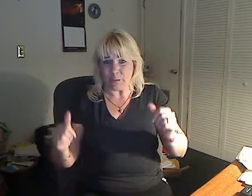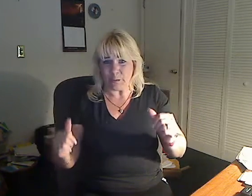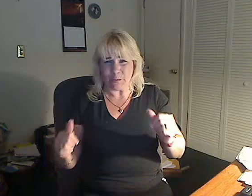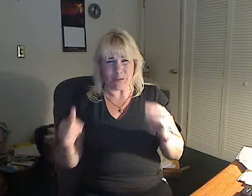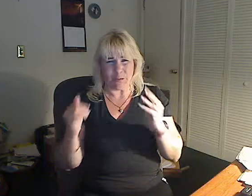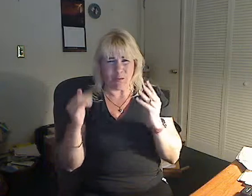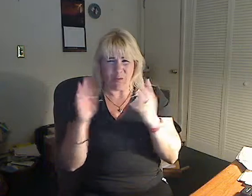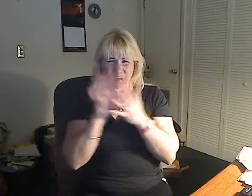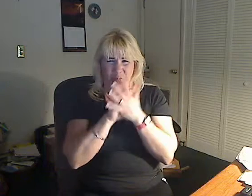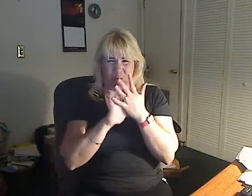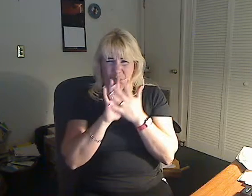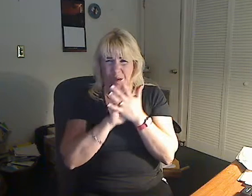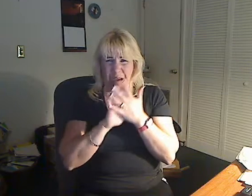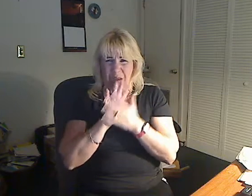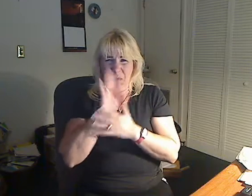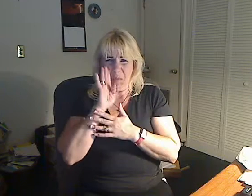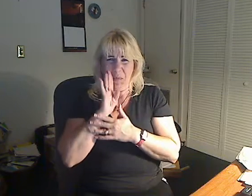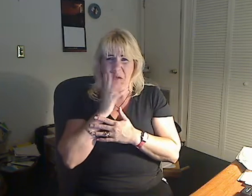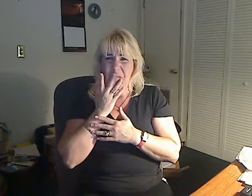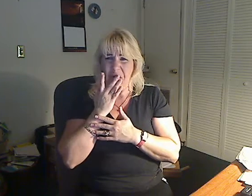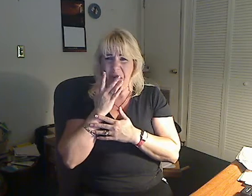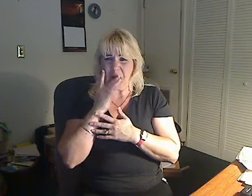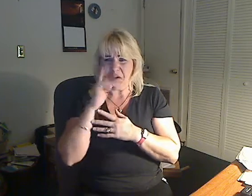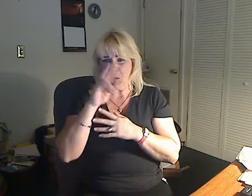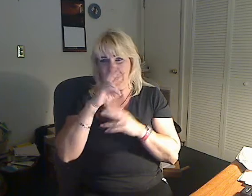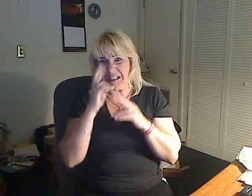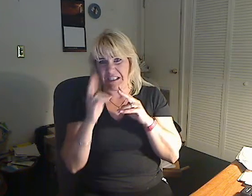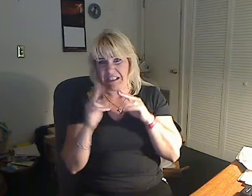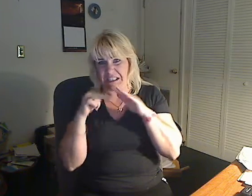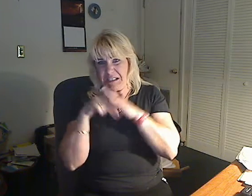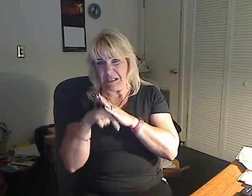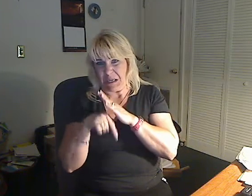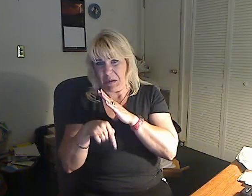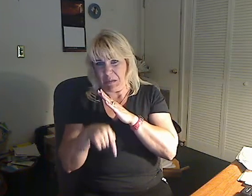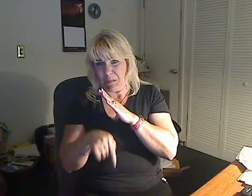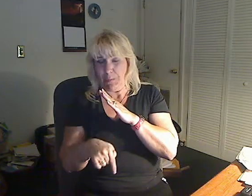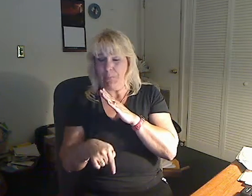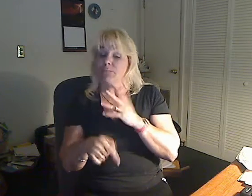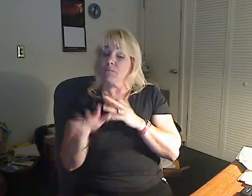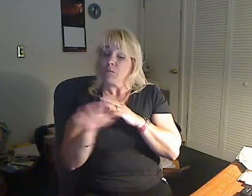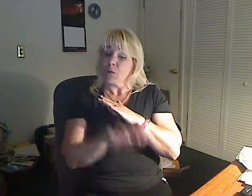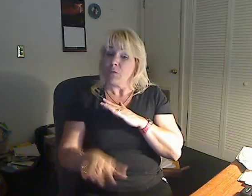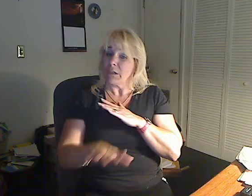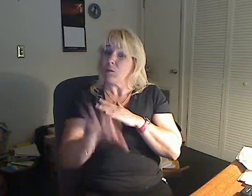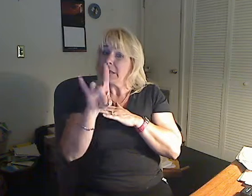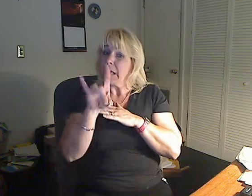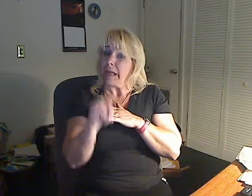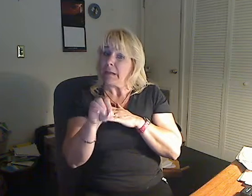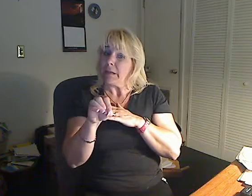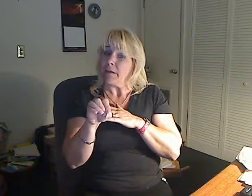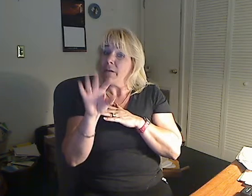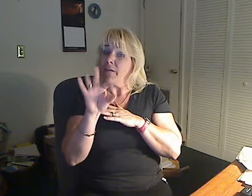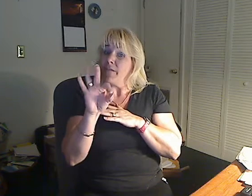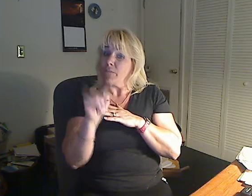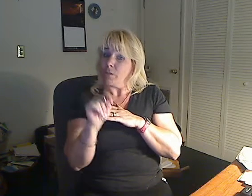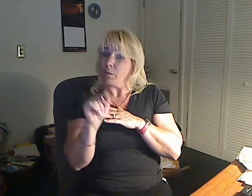a drab brown. But when we got down to the 80-foot mark, there were